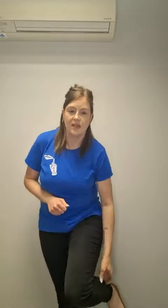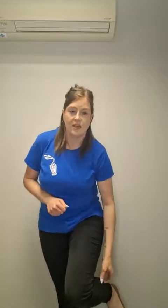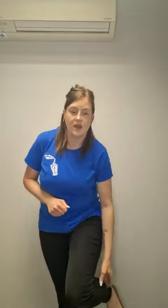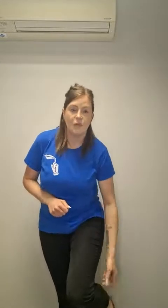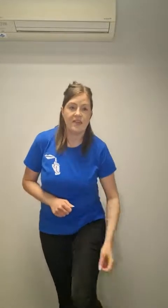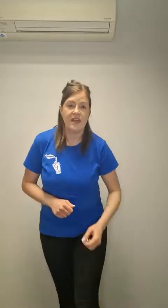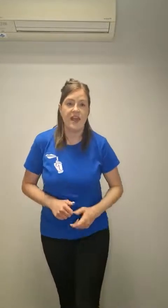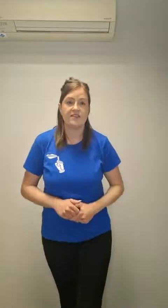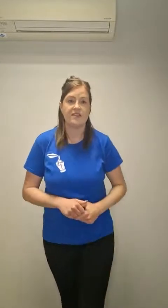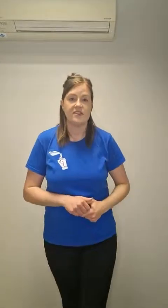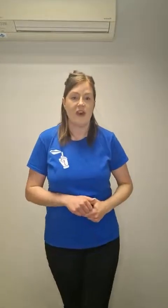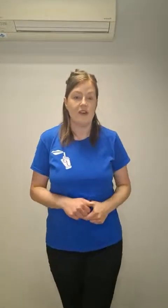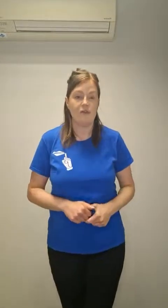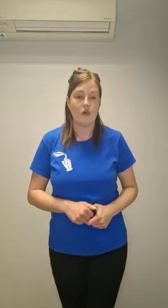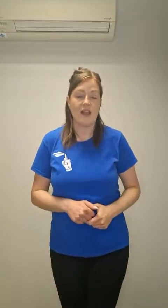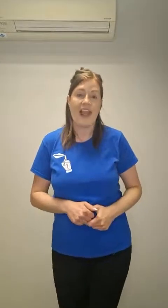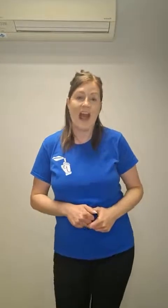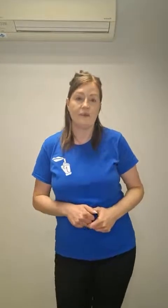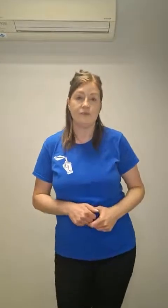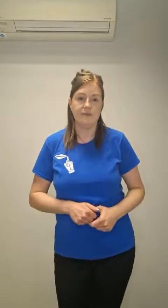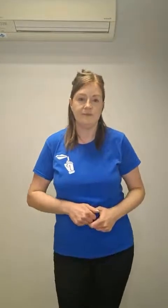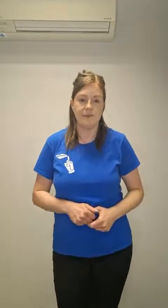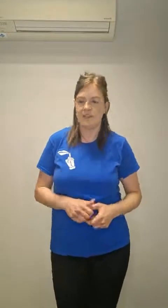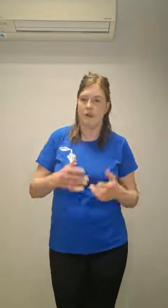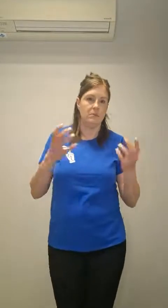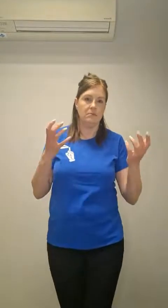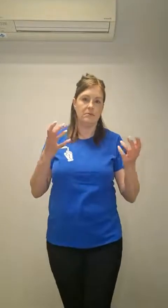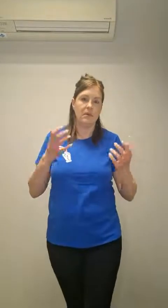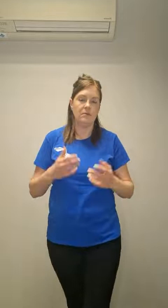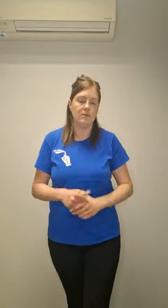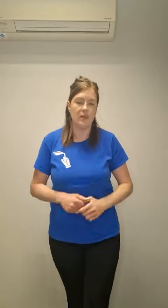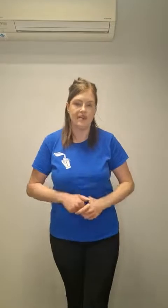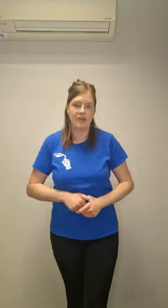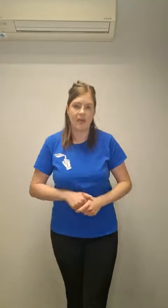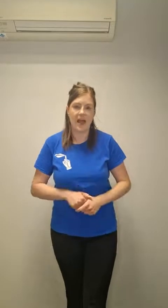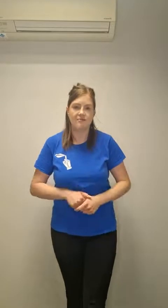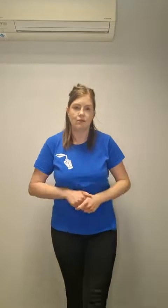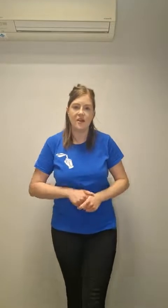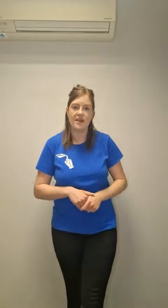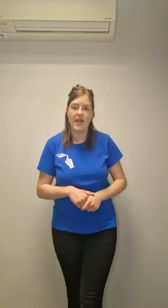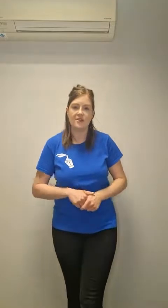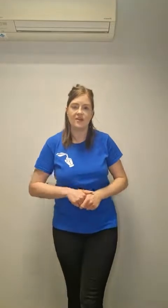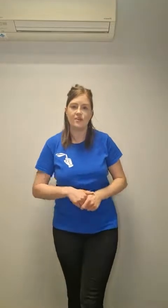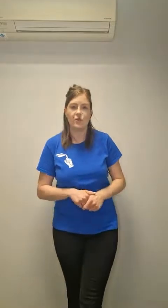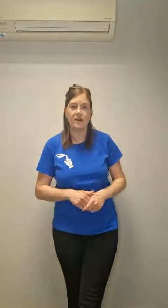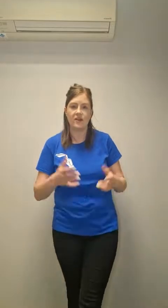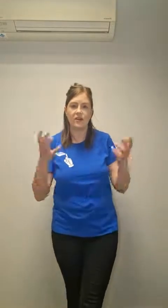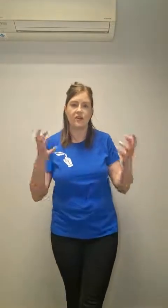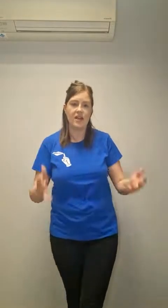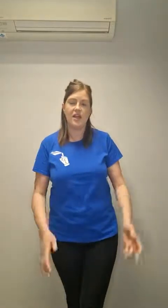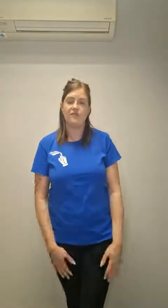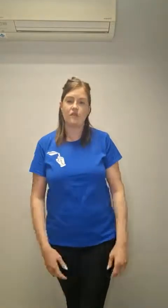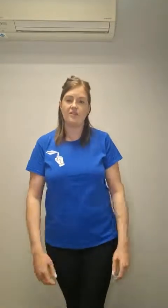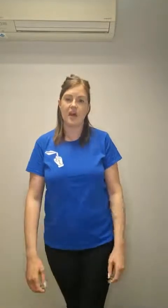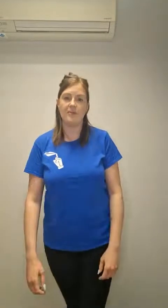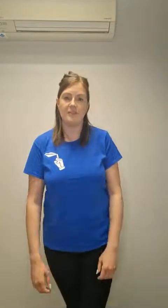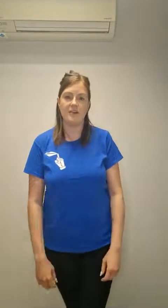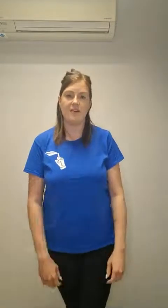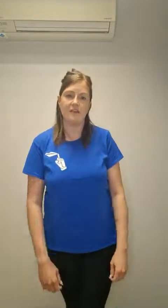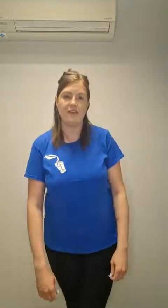We then have the sign for calf. So, you know, a nice little calf on a weekend in the morning, or if you've got time in the